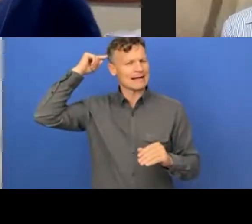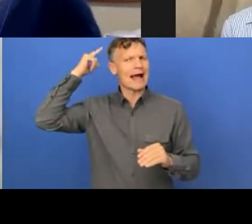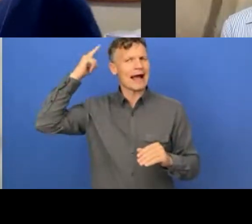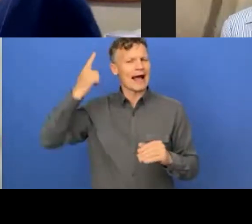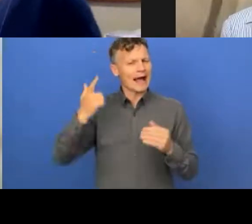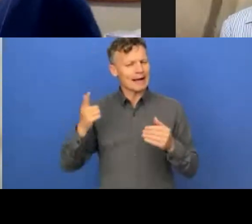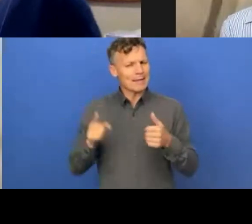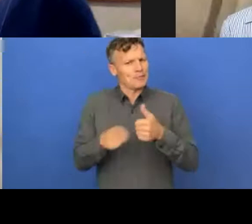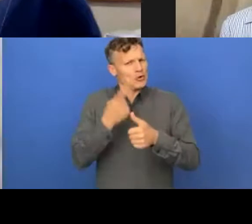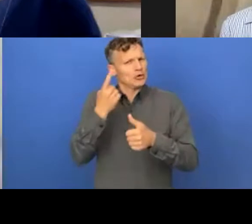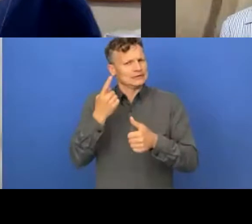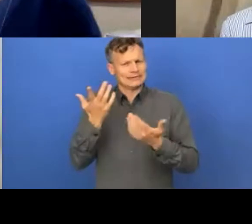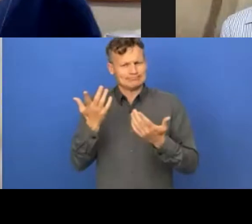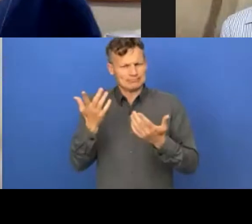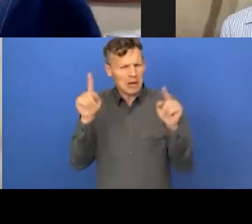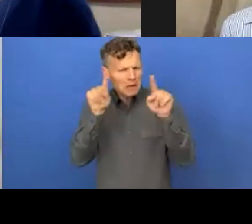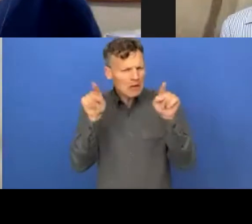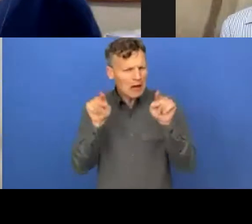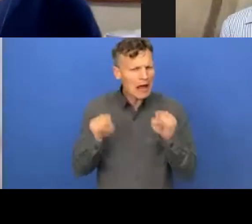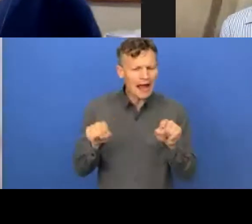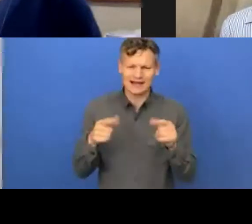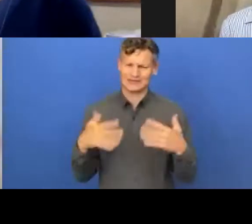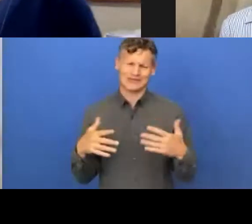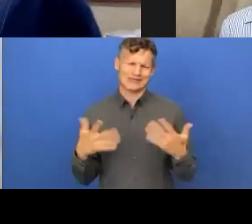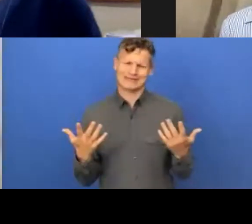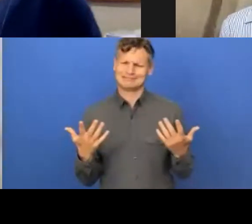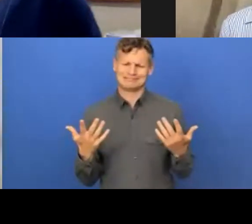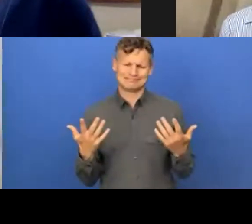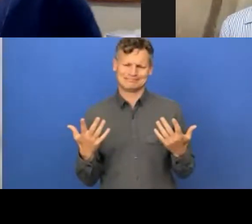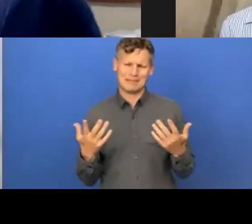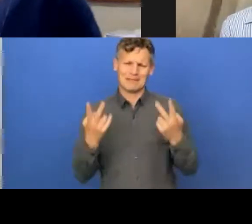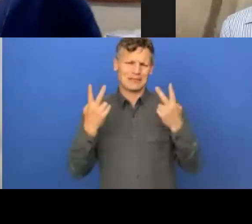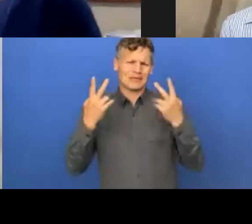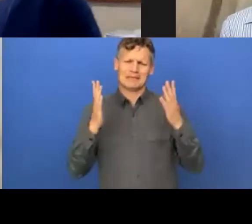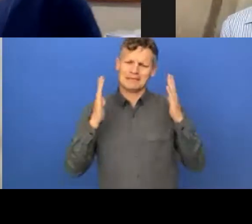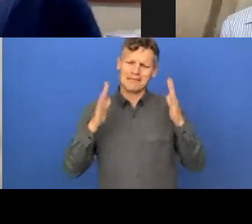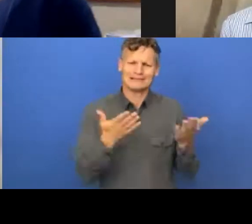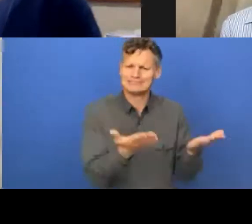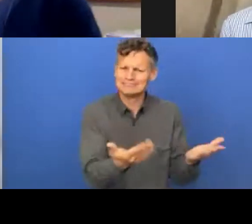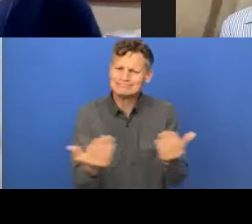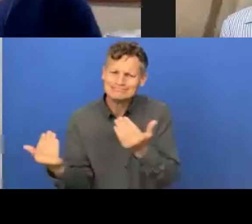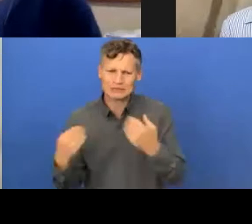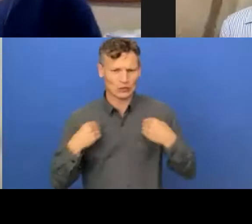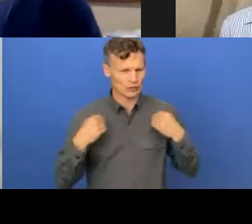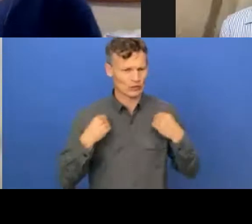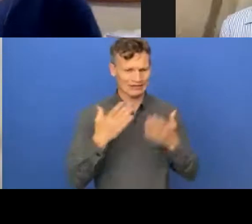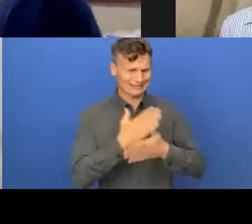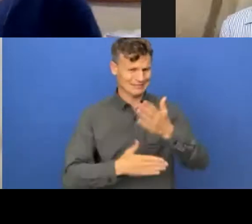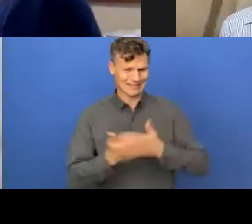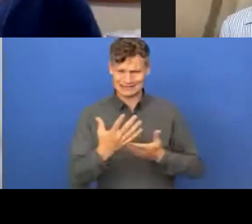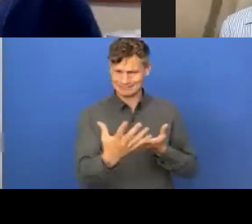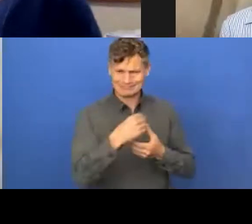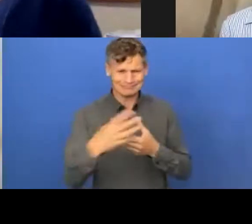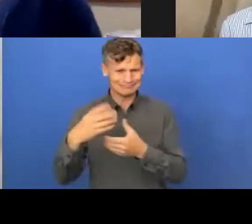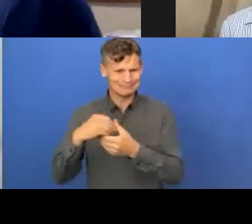so important to involve youth with disabilities in research because of the human rights approach